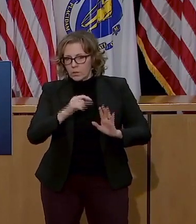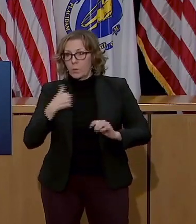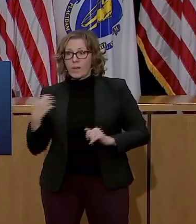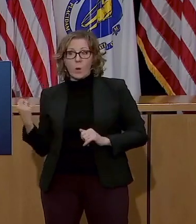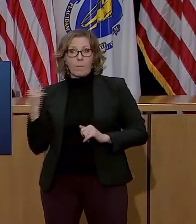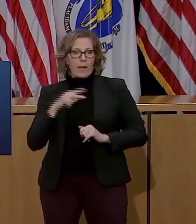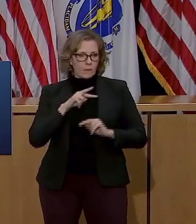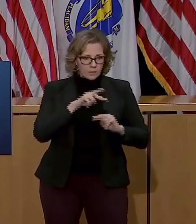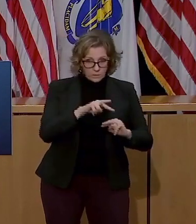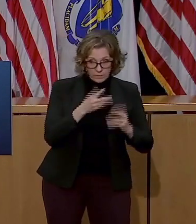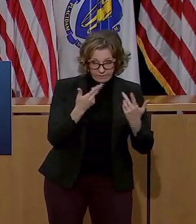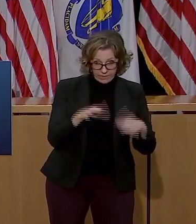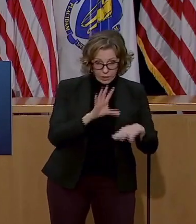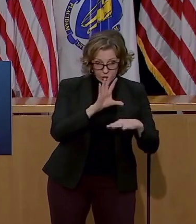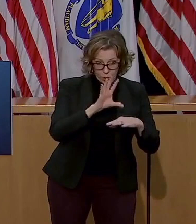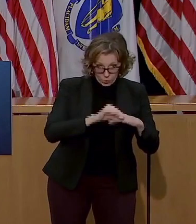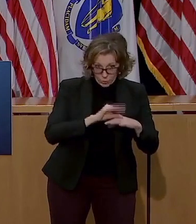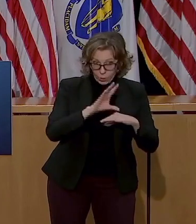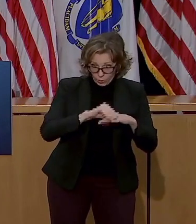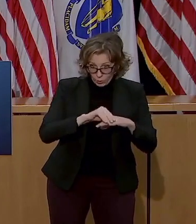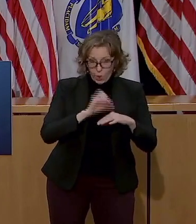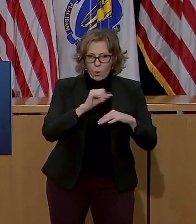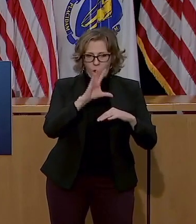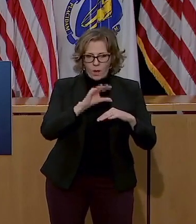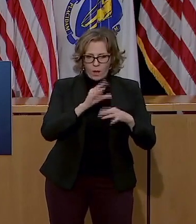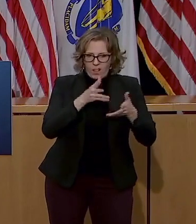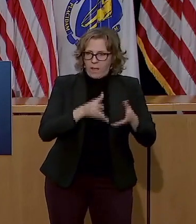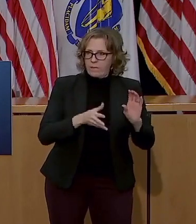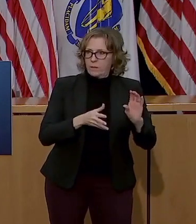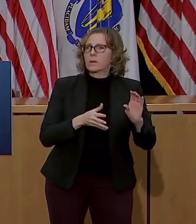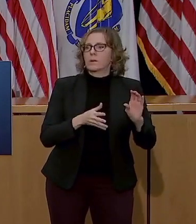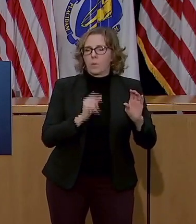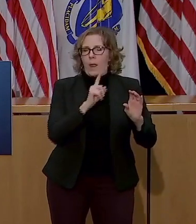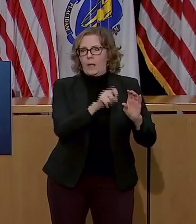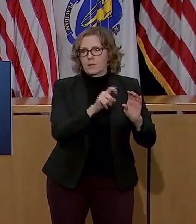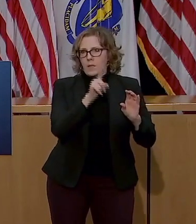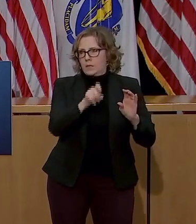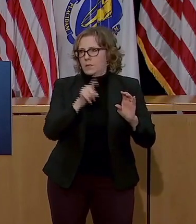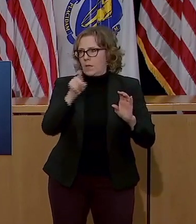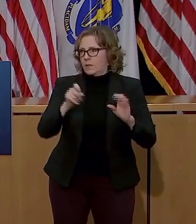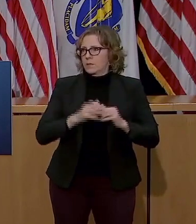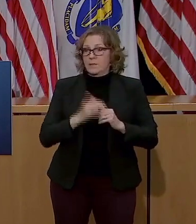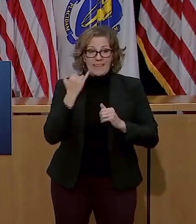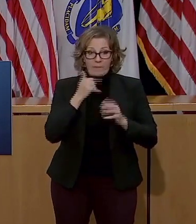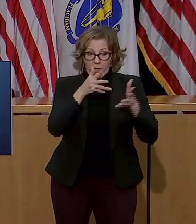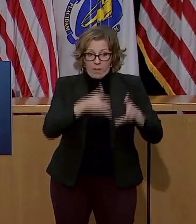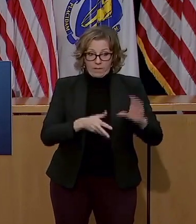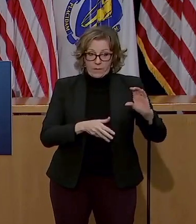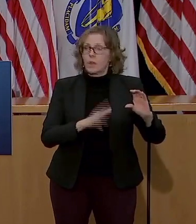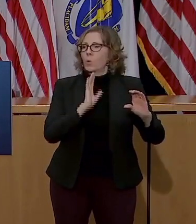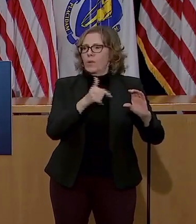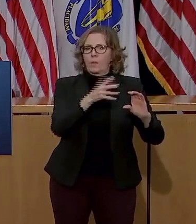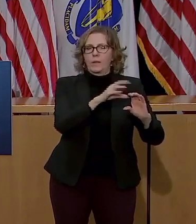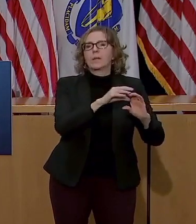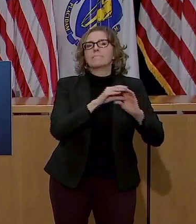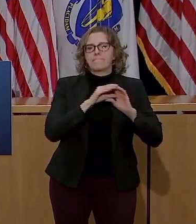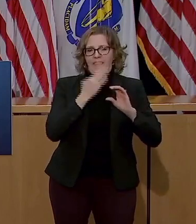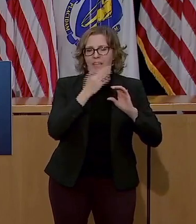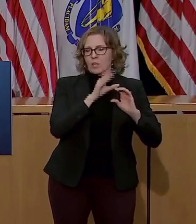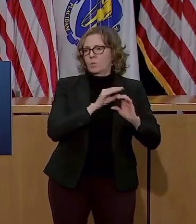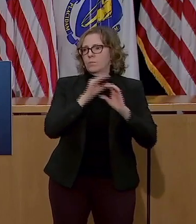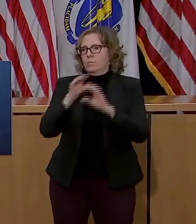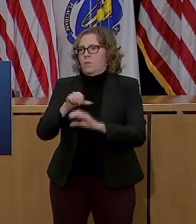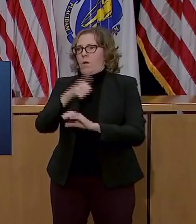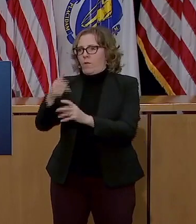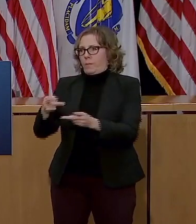monitor this week what they said, what they've scheduled. And yes, we have said we will redistribute if we need to. On the